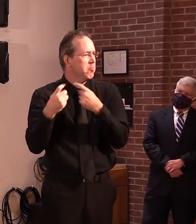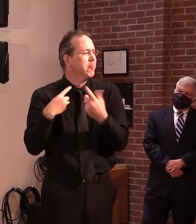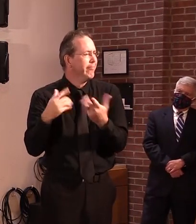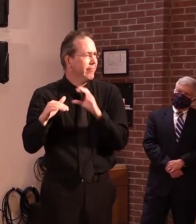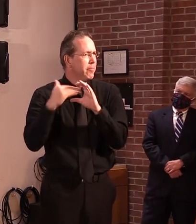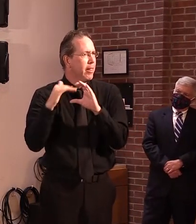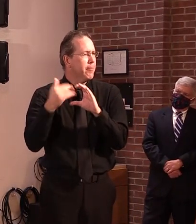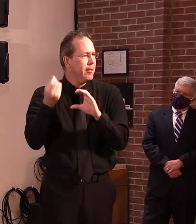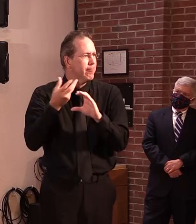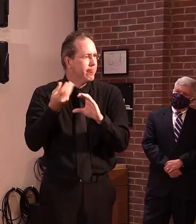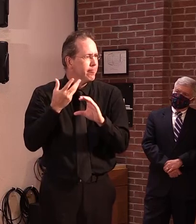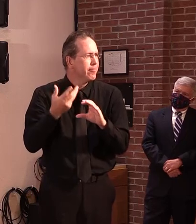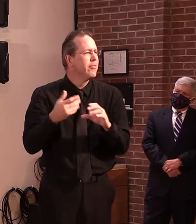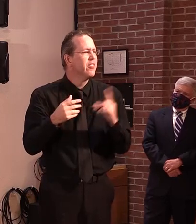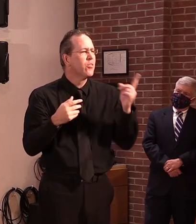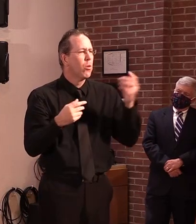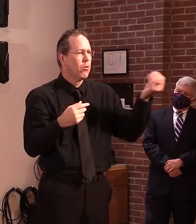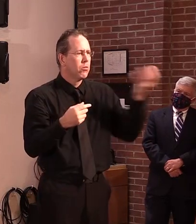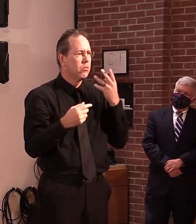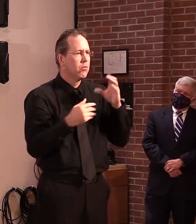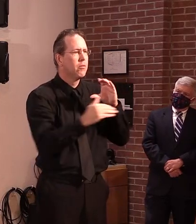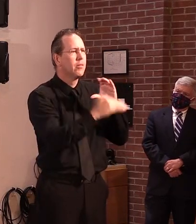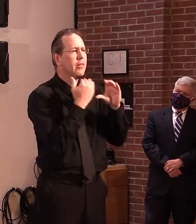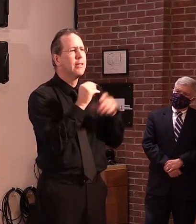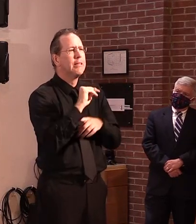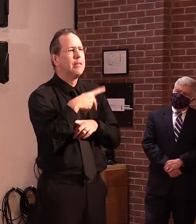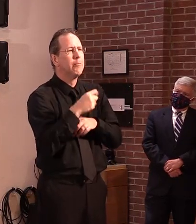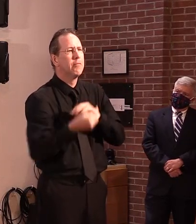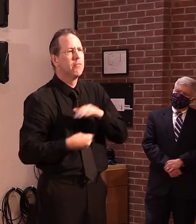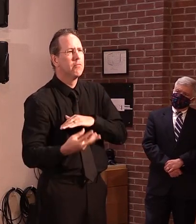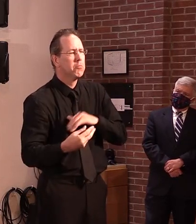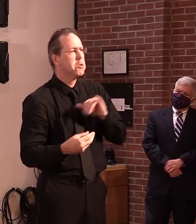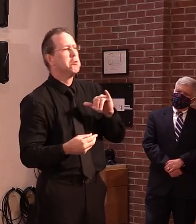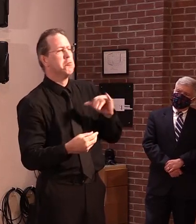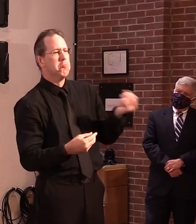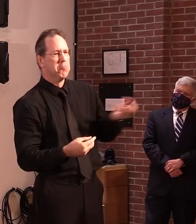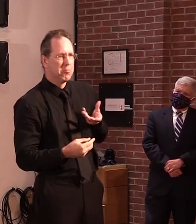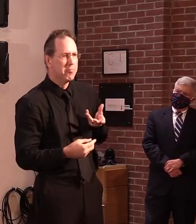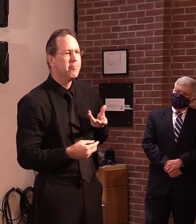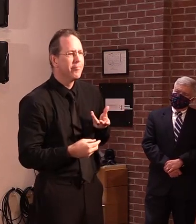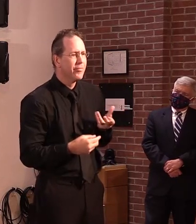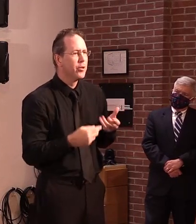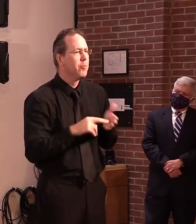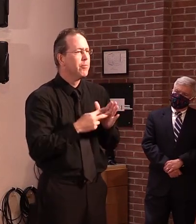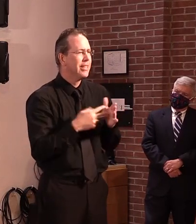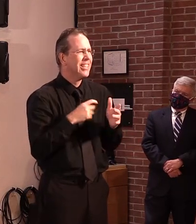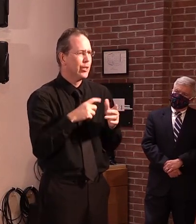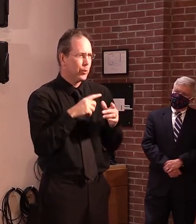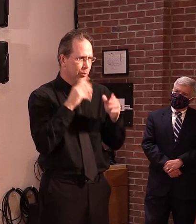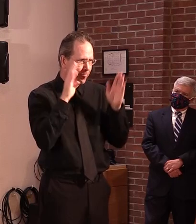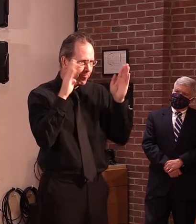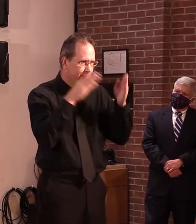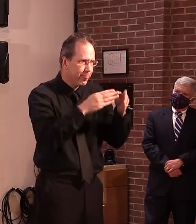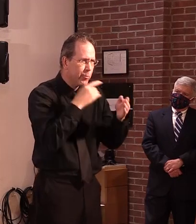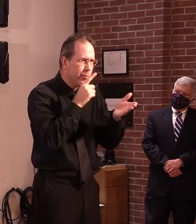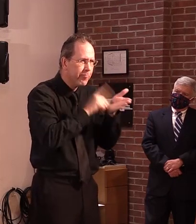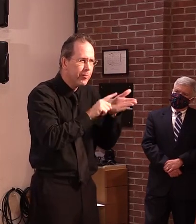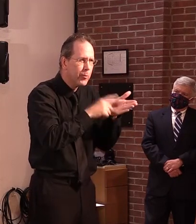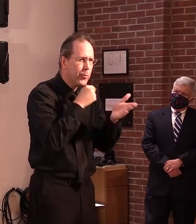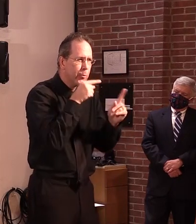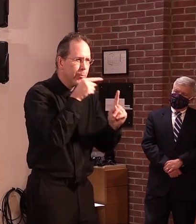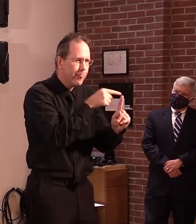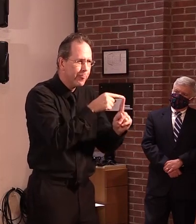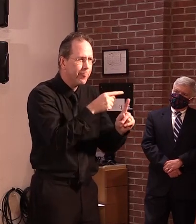it wasn't asking us to do this, but it ended up in us incorporating an additional question regarding attendance